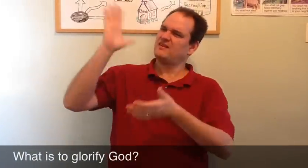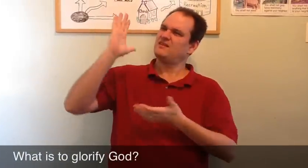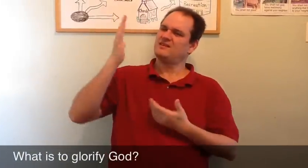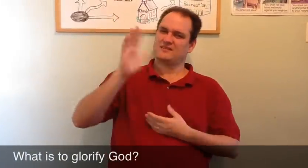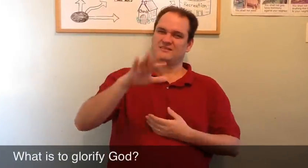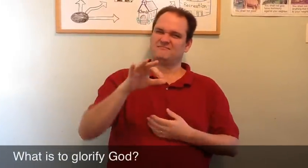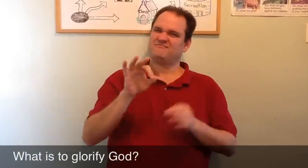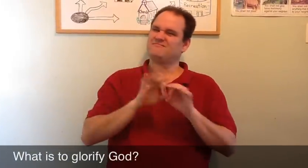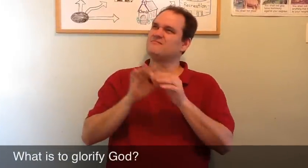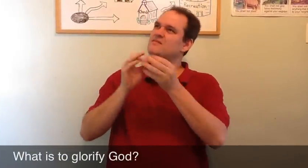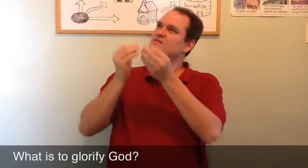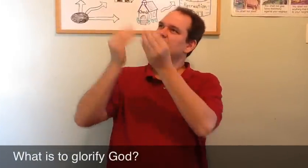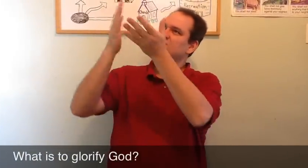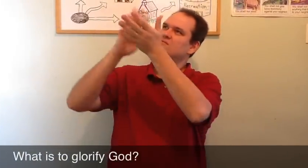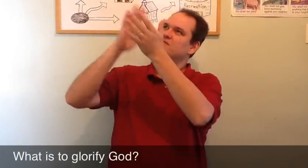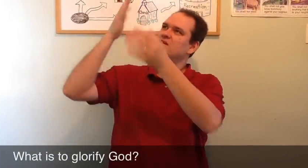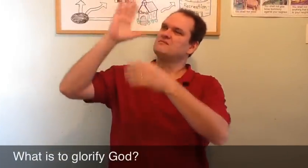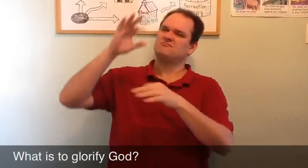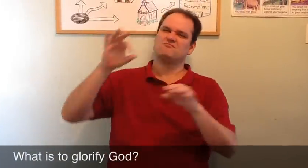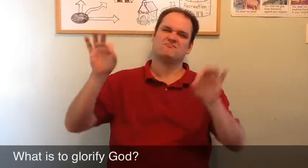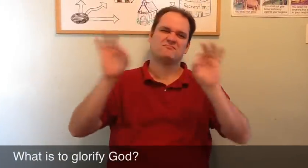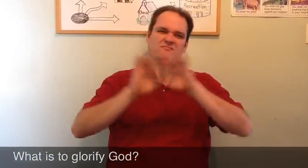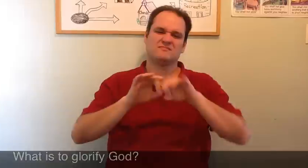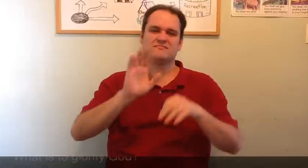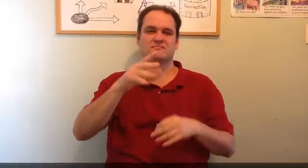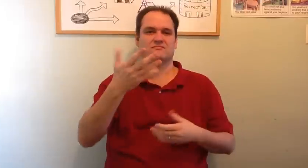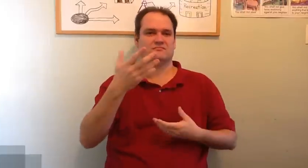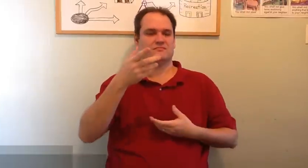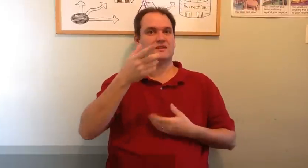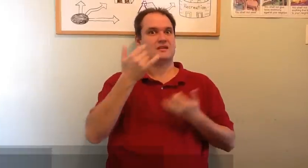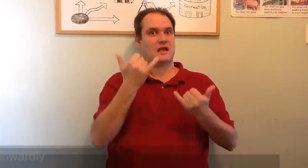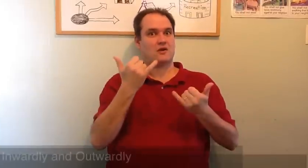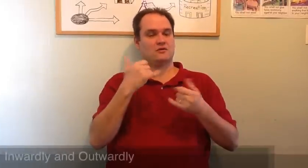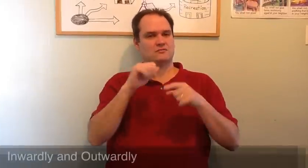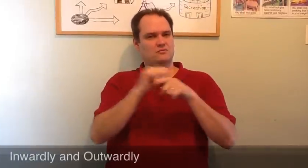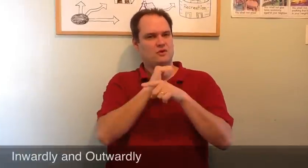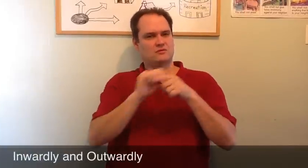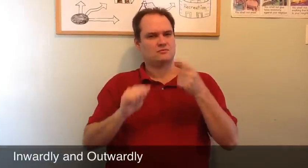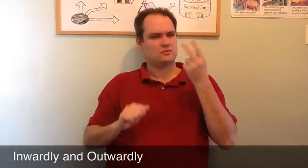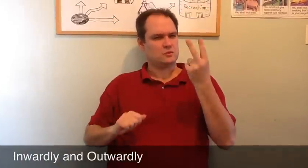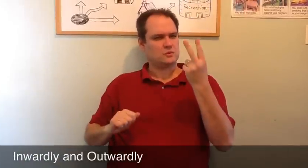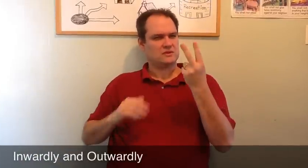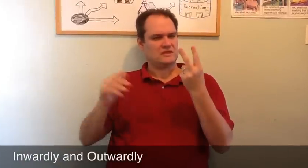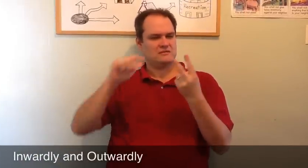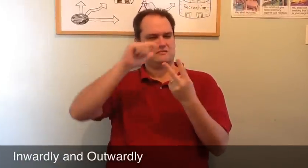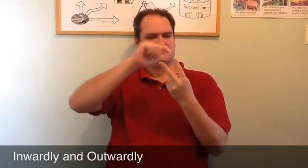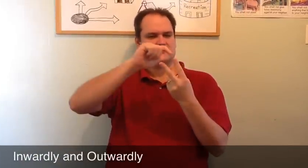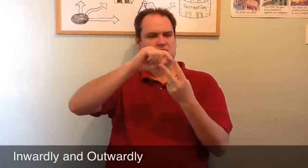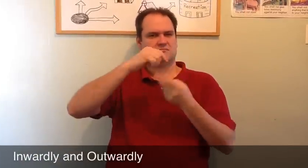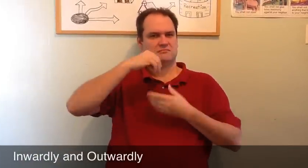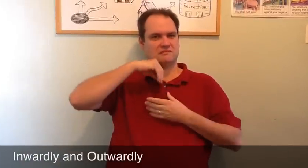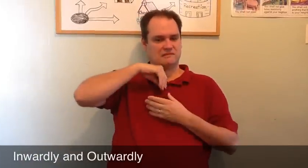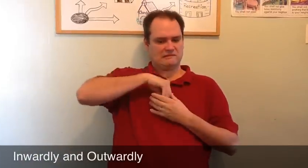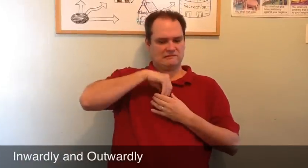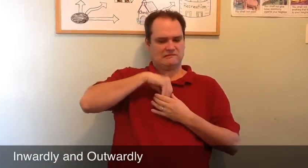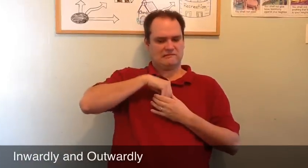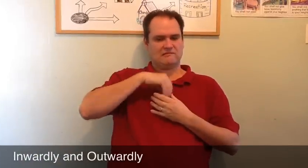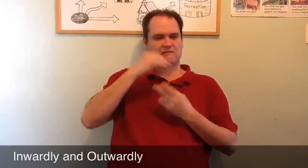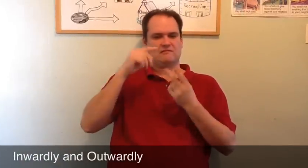What does it mean to glorify God? It's very important to give glory to Him. Now, there's two ways to give glory to